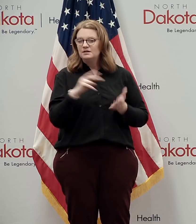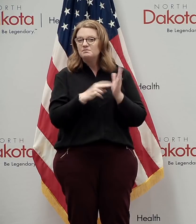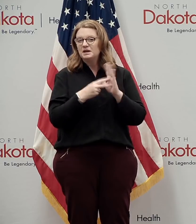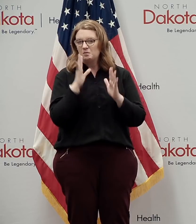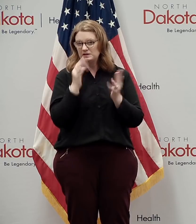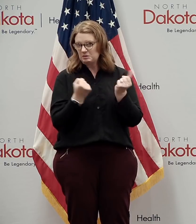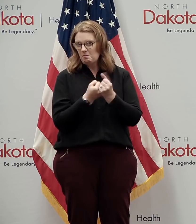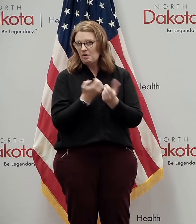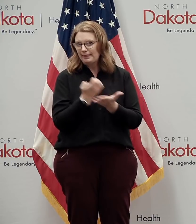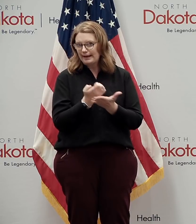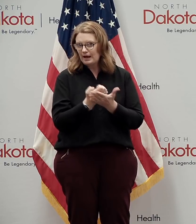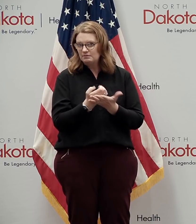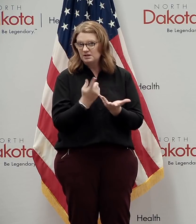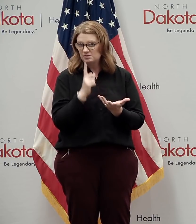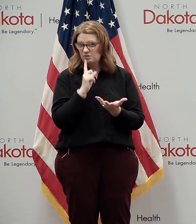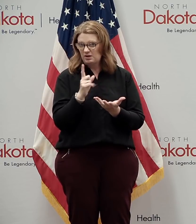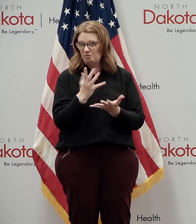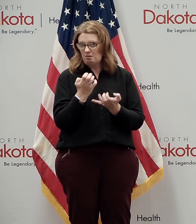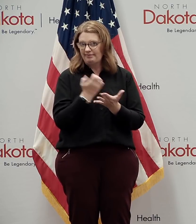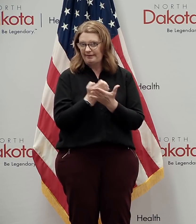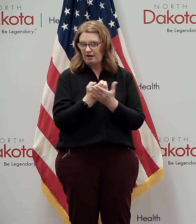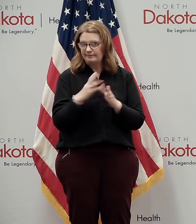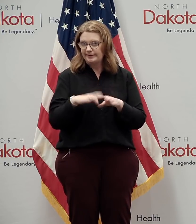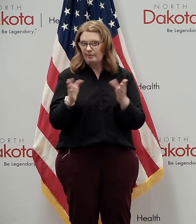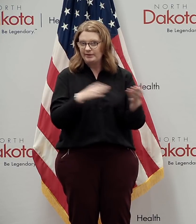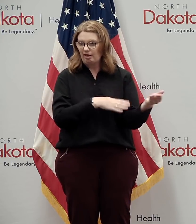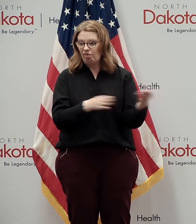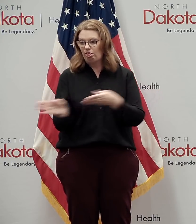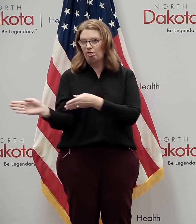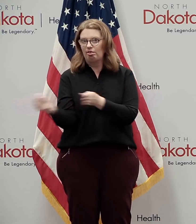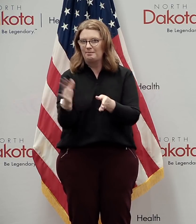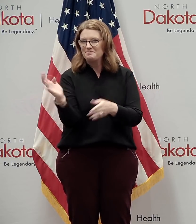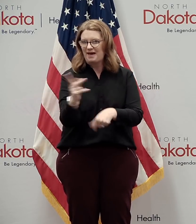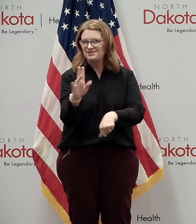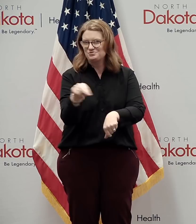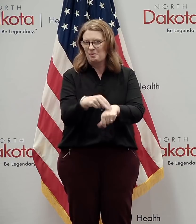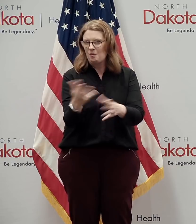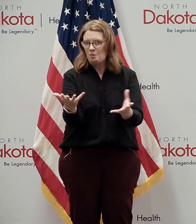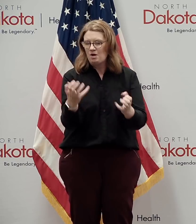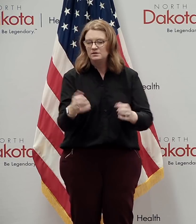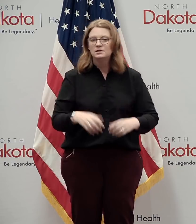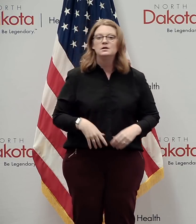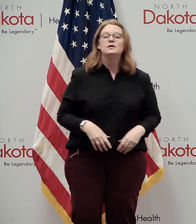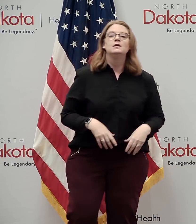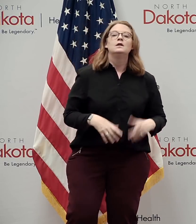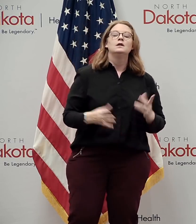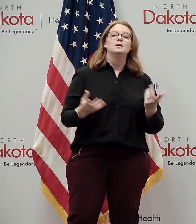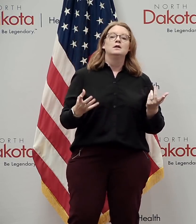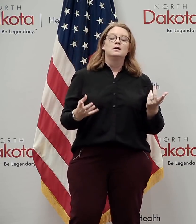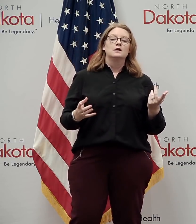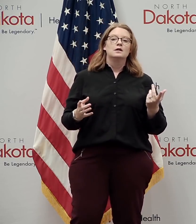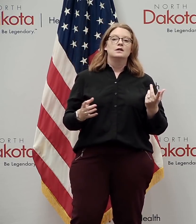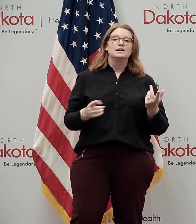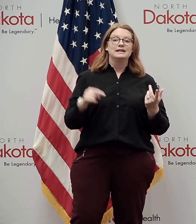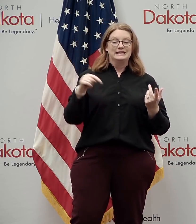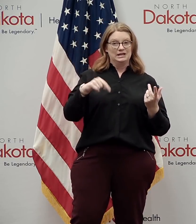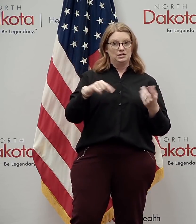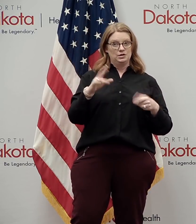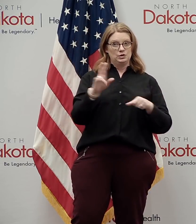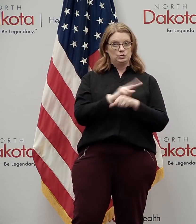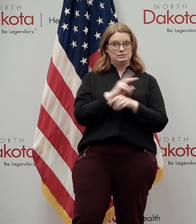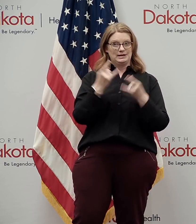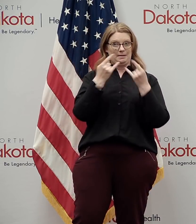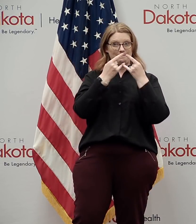again. So with the one thing that I would want to say on this one in terms of wearing a